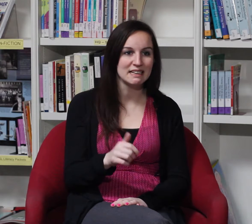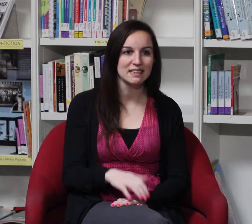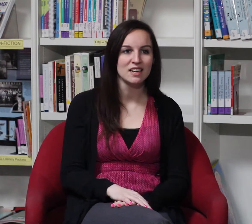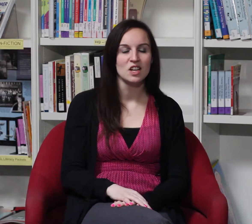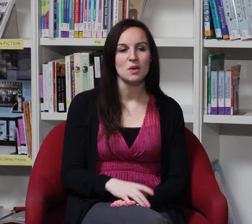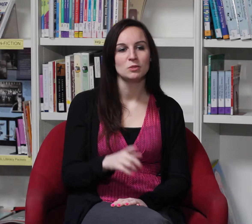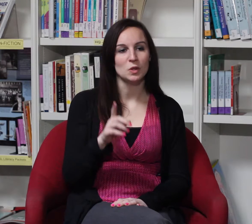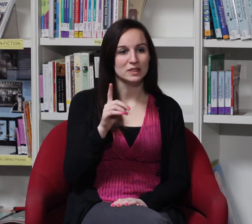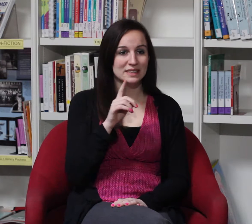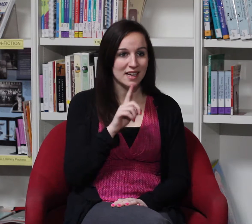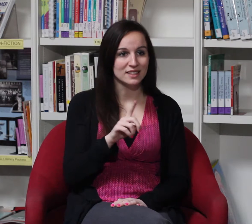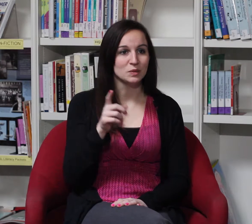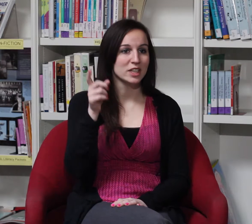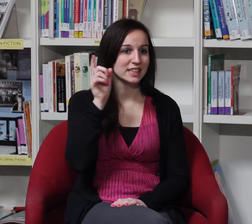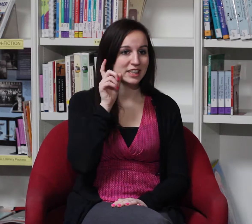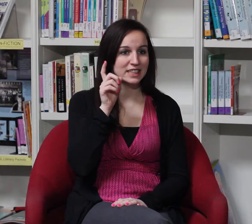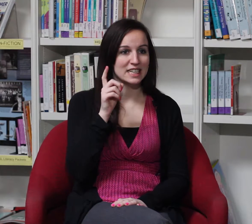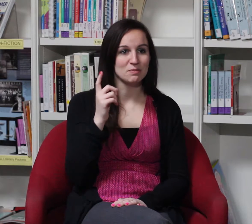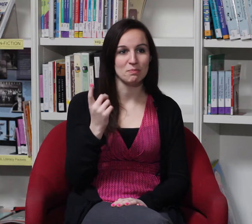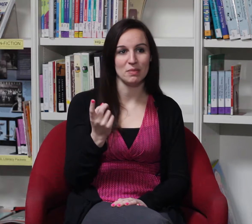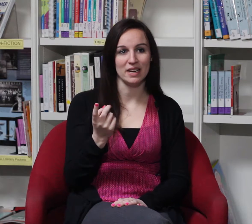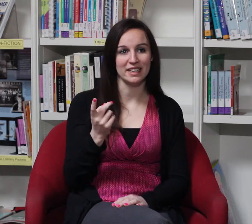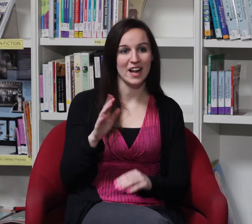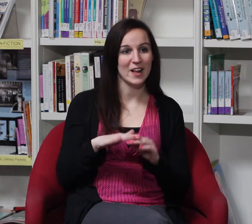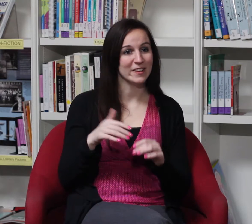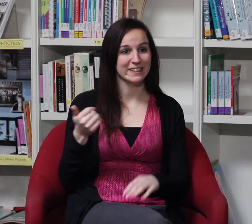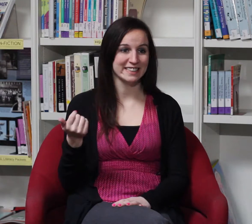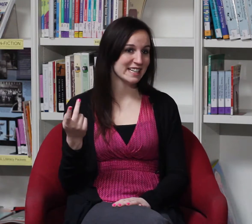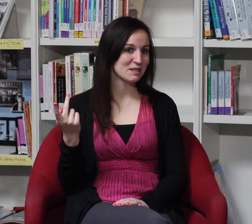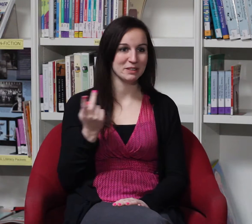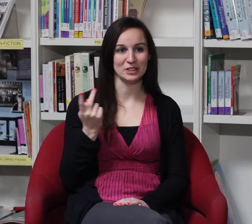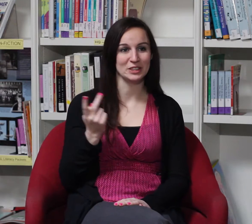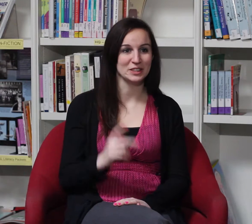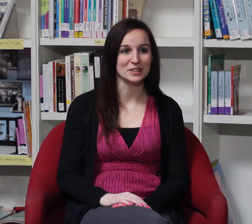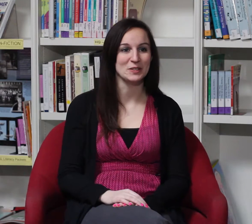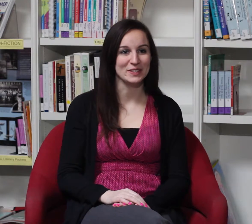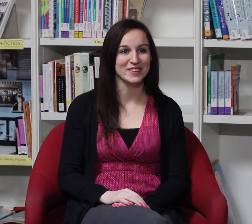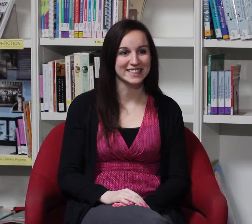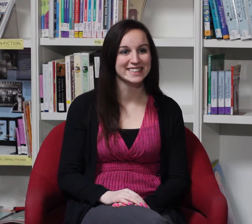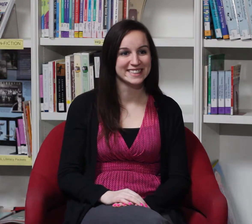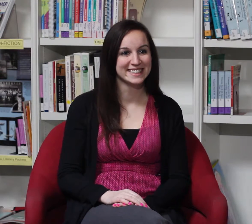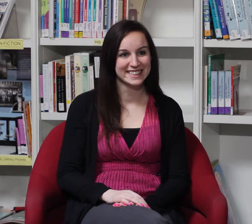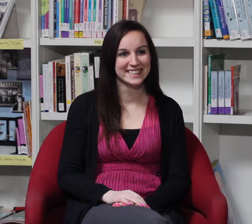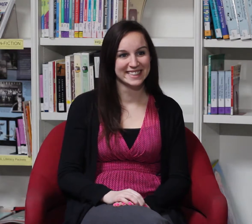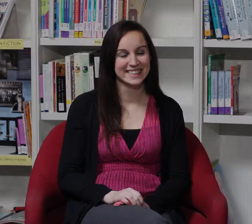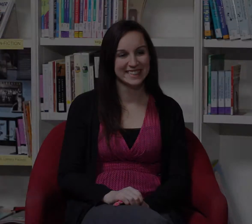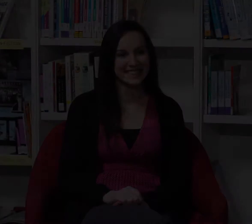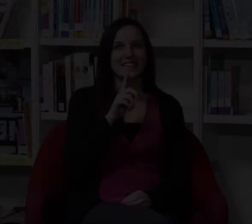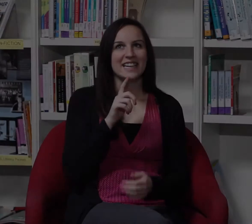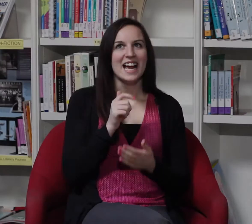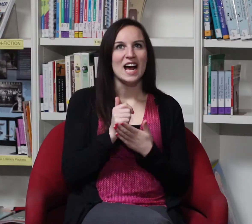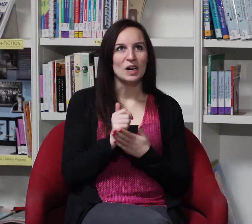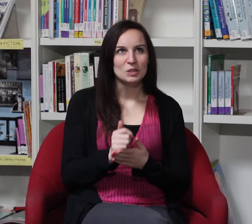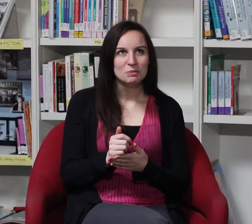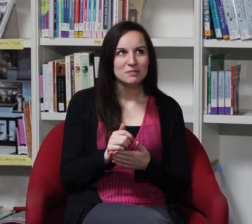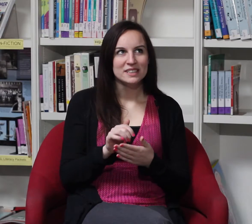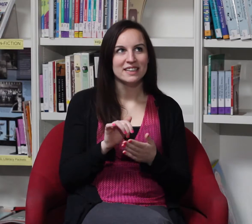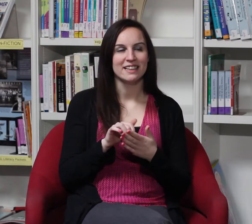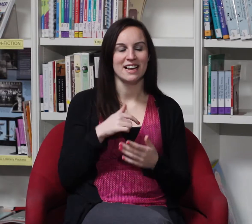10. So he does wear a hearing aid, but other than him, it's just the two of us. It helps that I